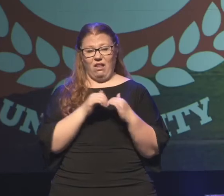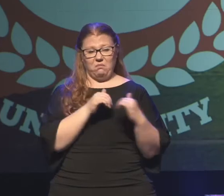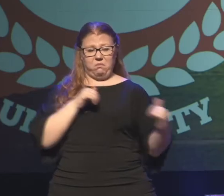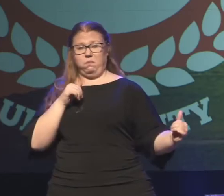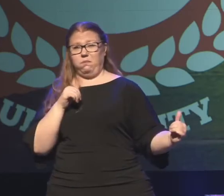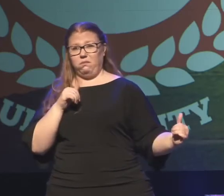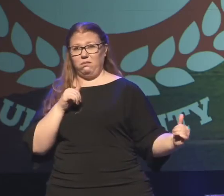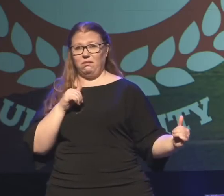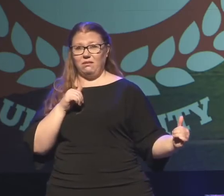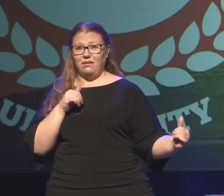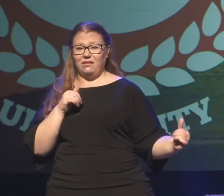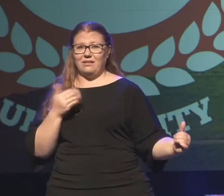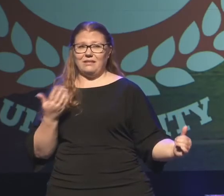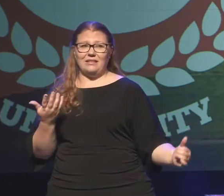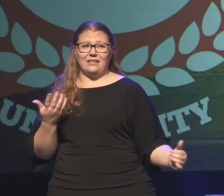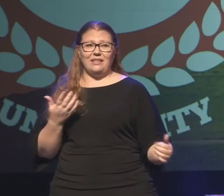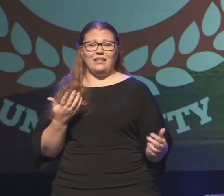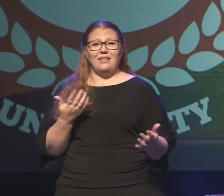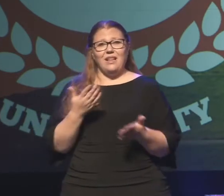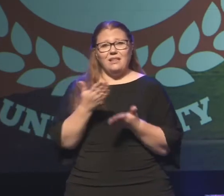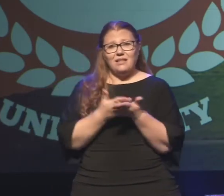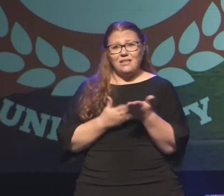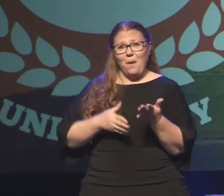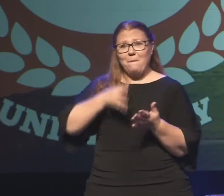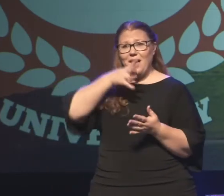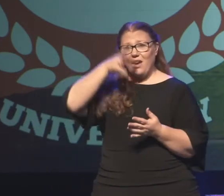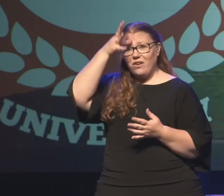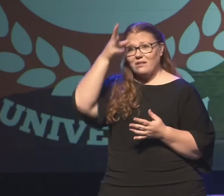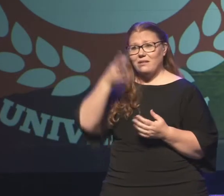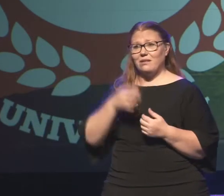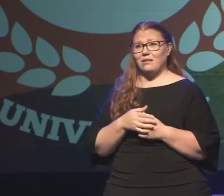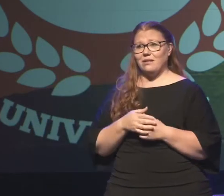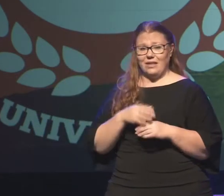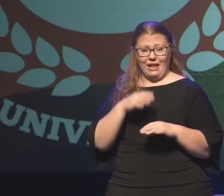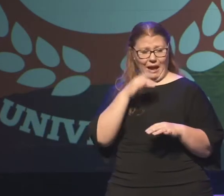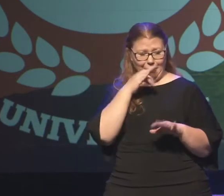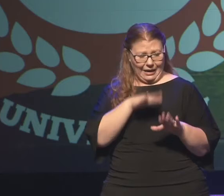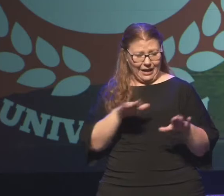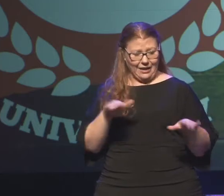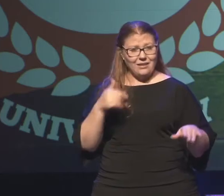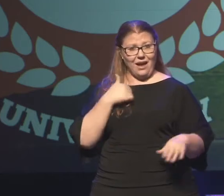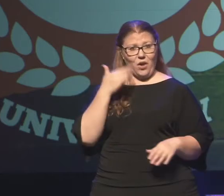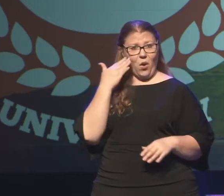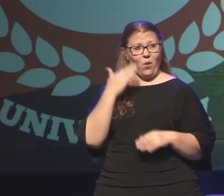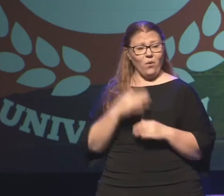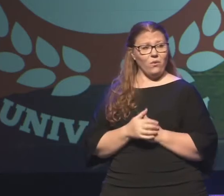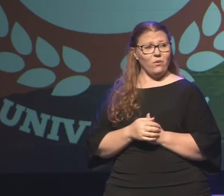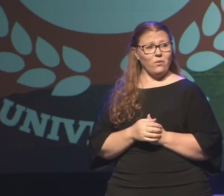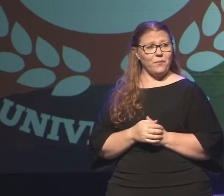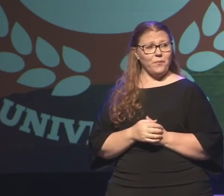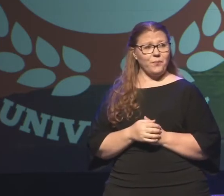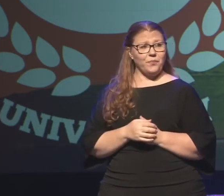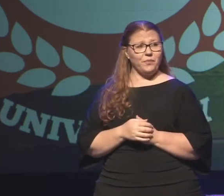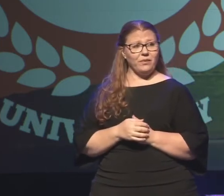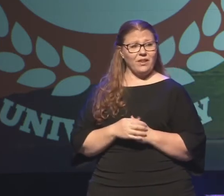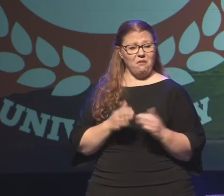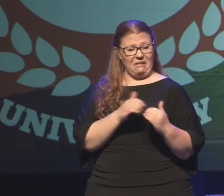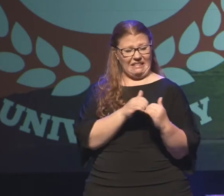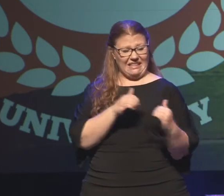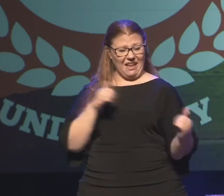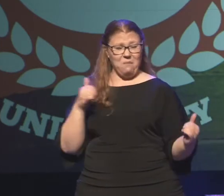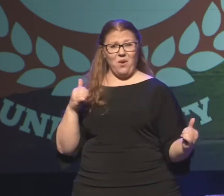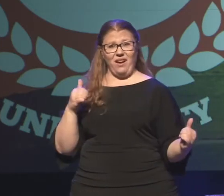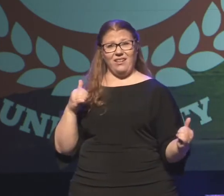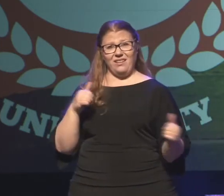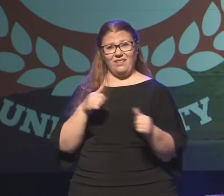us. I mean, some parents and kids I know have been estranged from